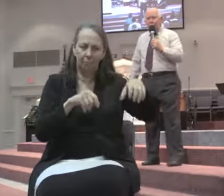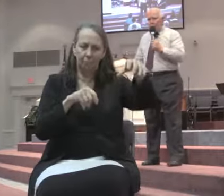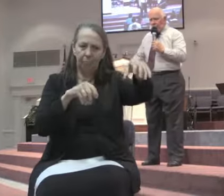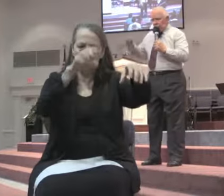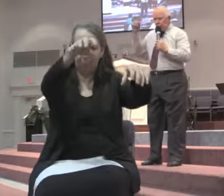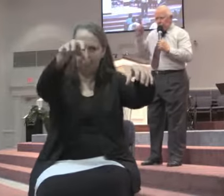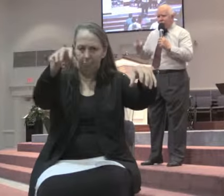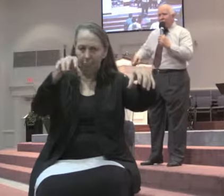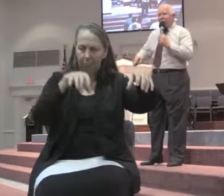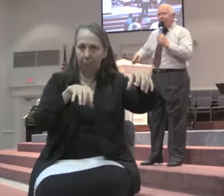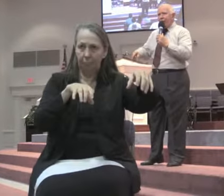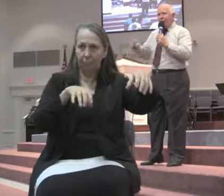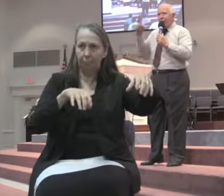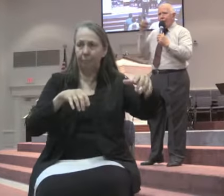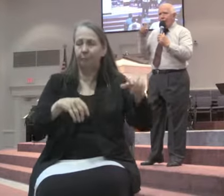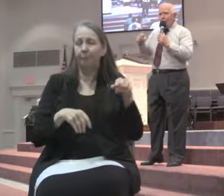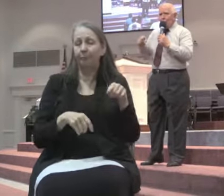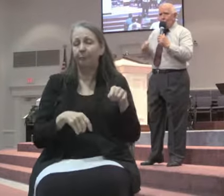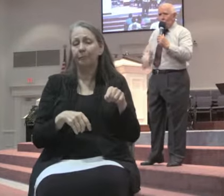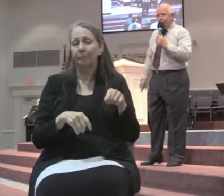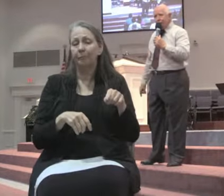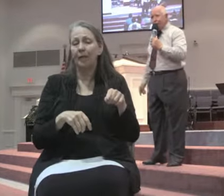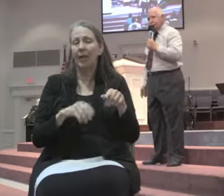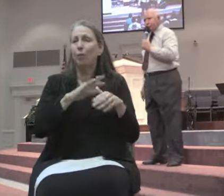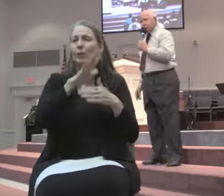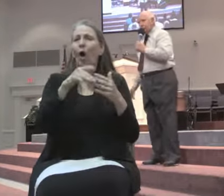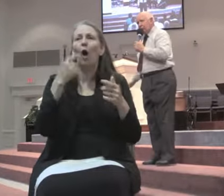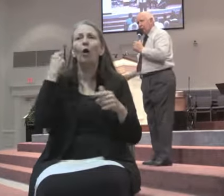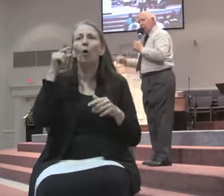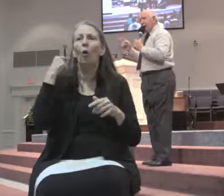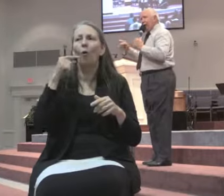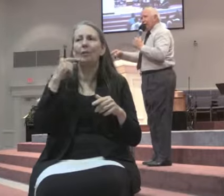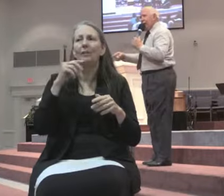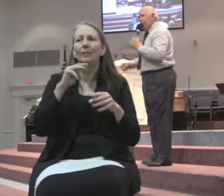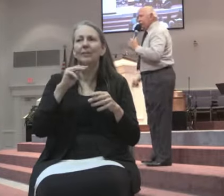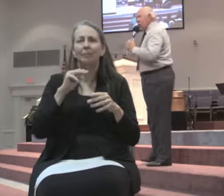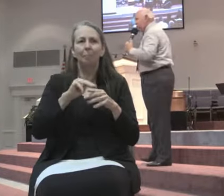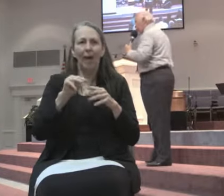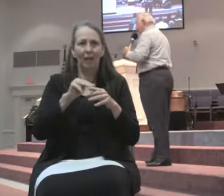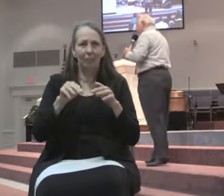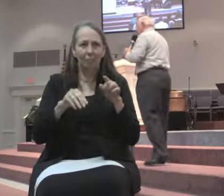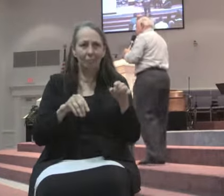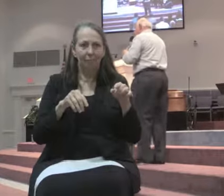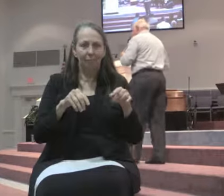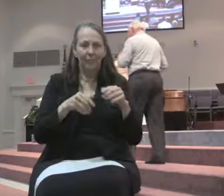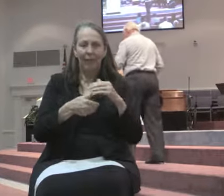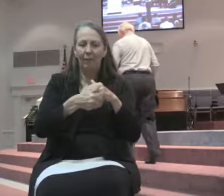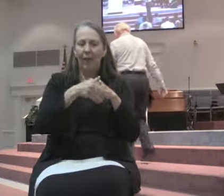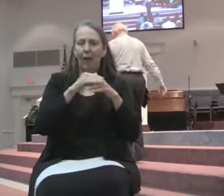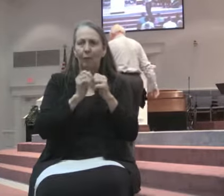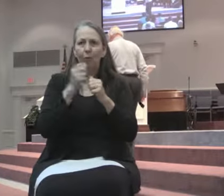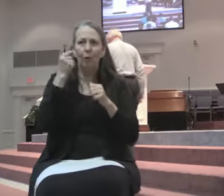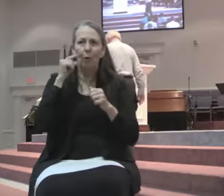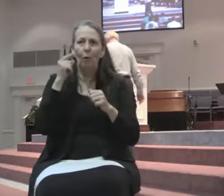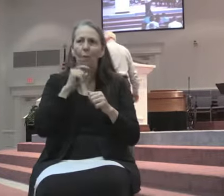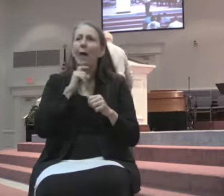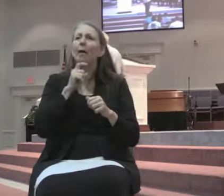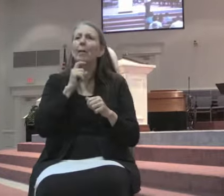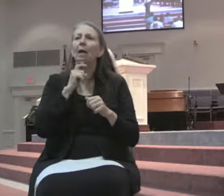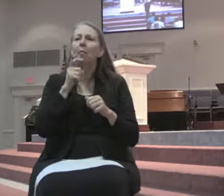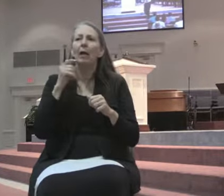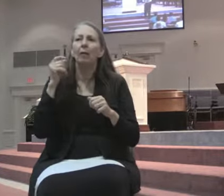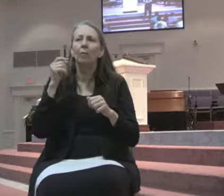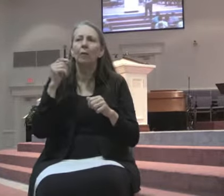sanctuary was nothing but gold. Everything was gold, overlaid with gold.